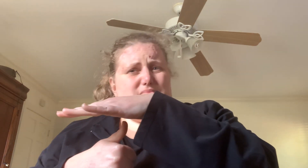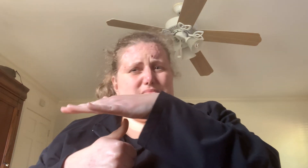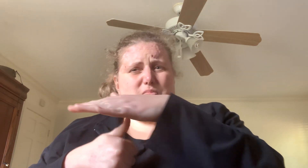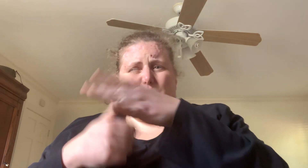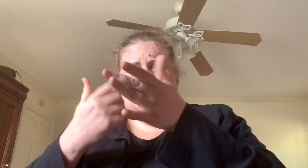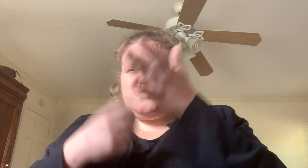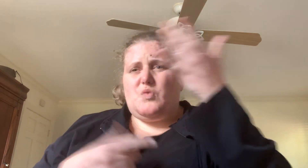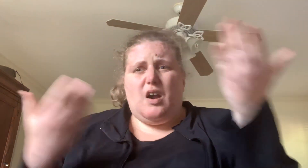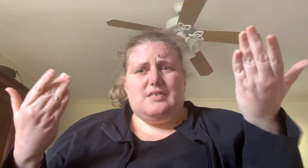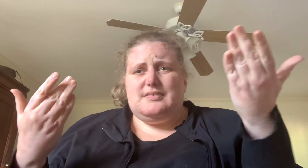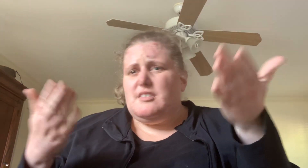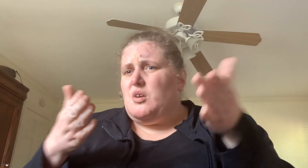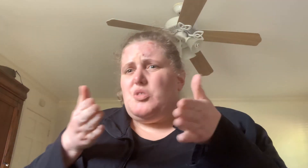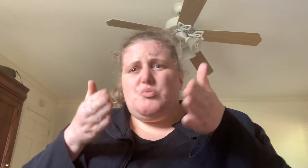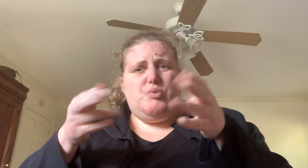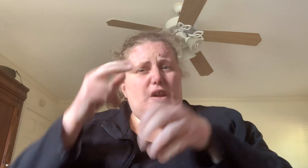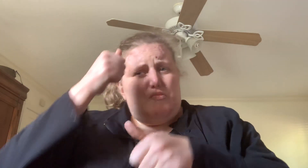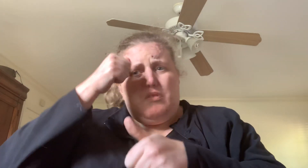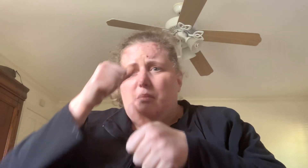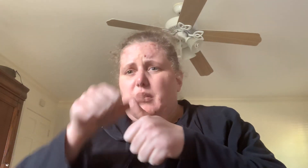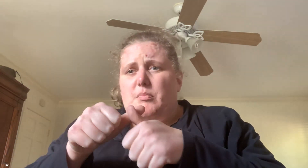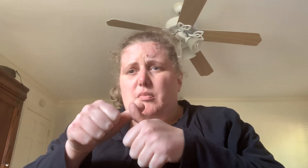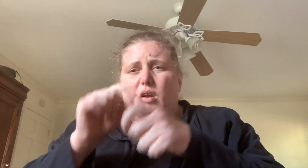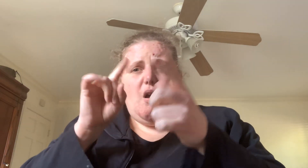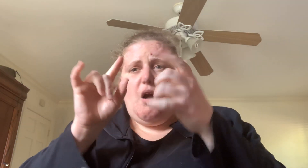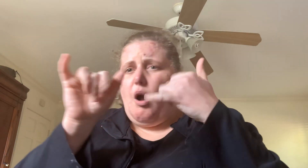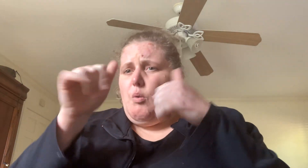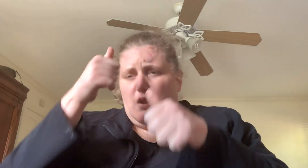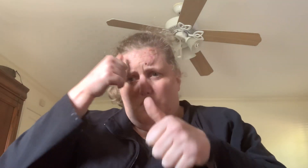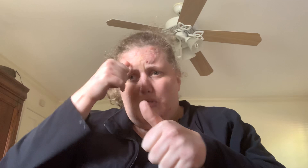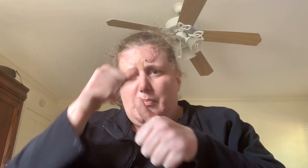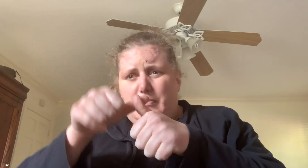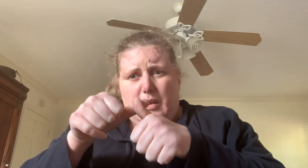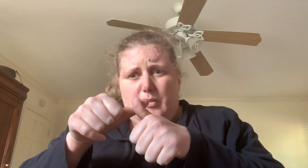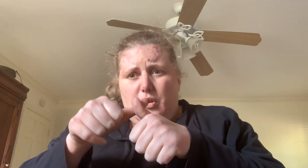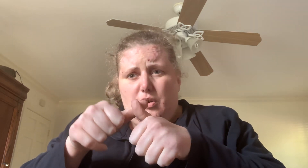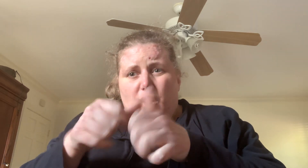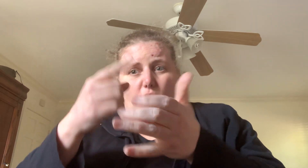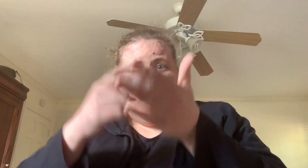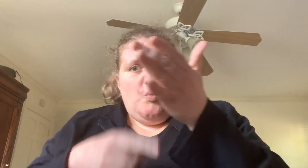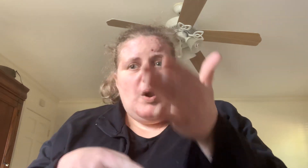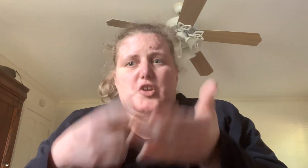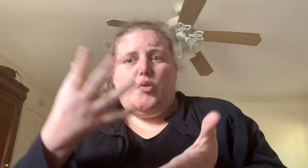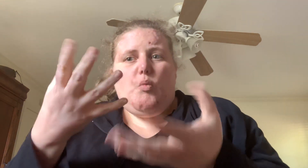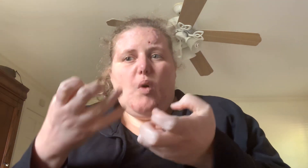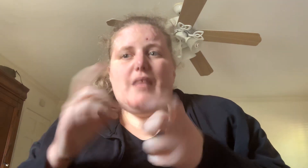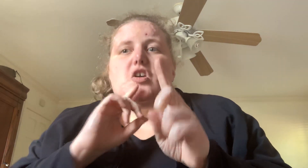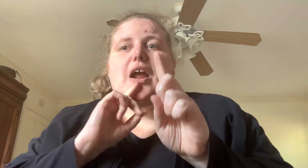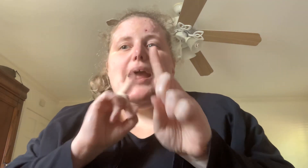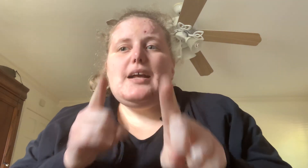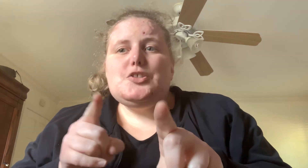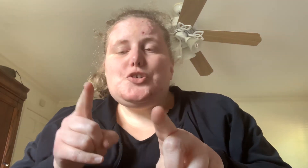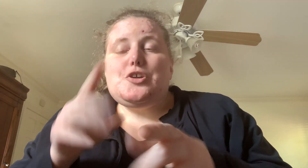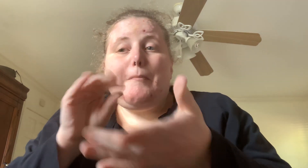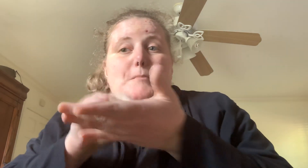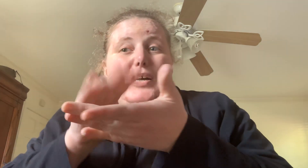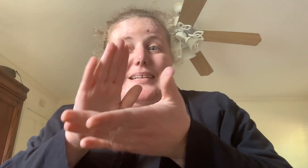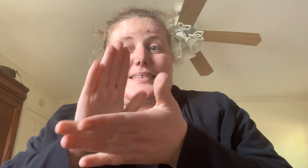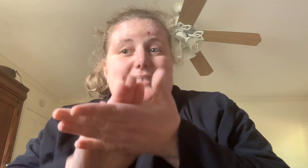remember that is always remember, what do I want my answer to be expressed in? In order to get this, we are trying to go